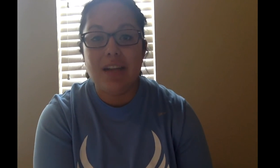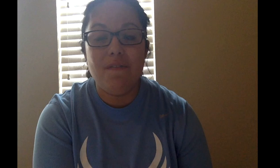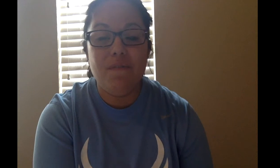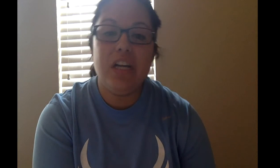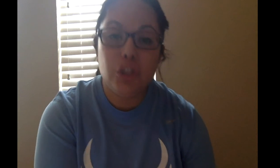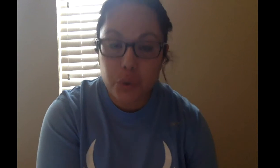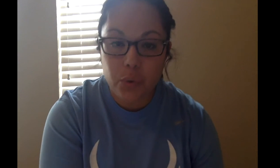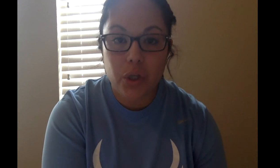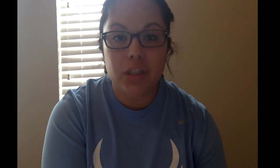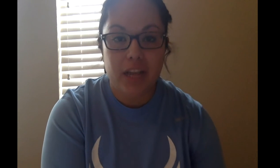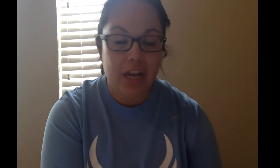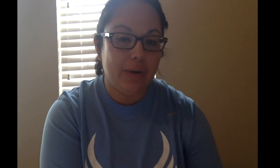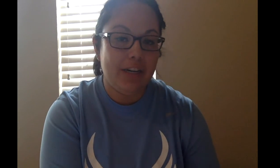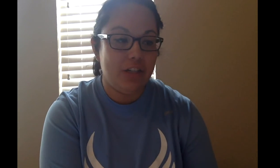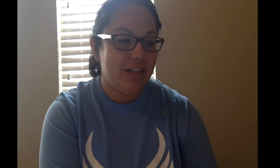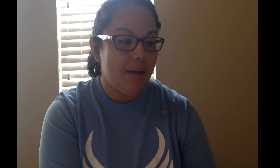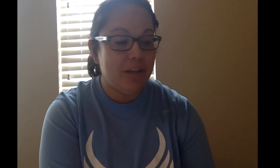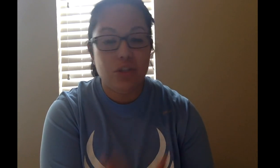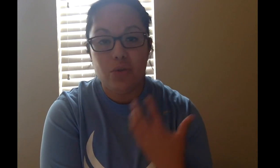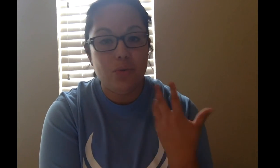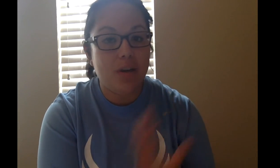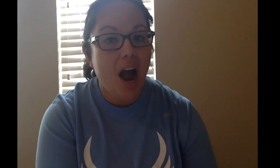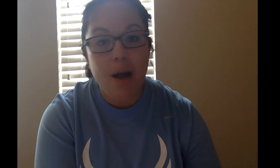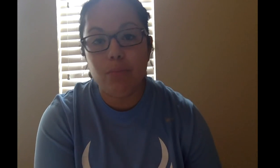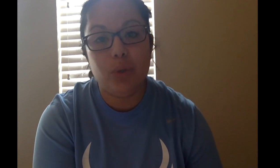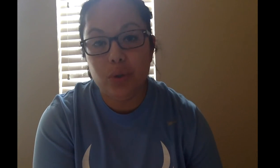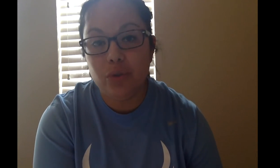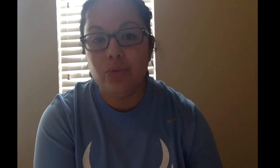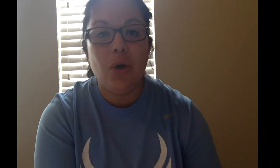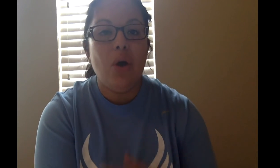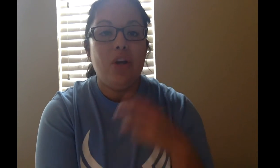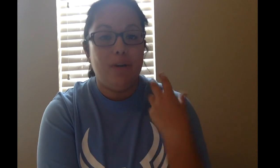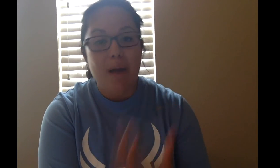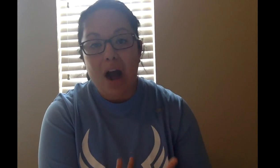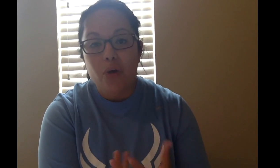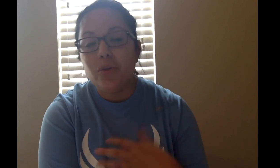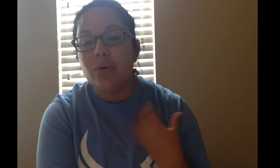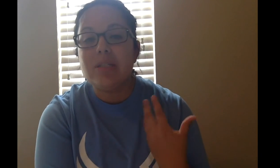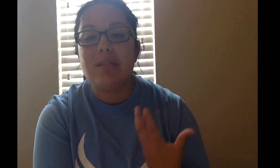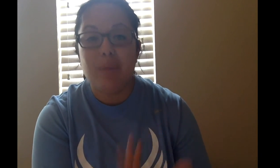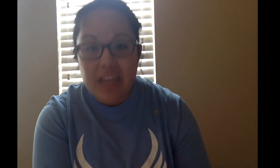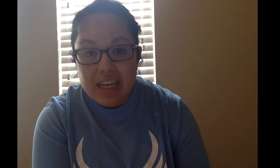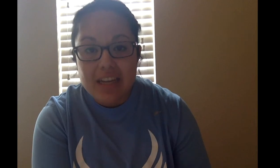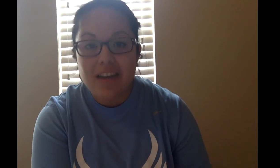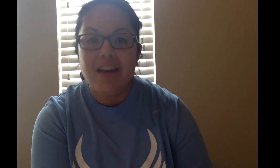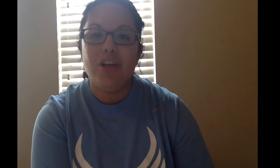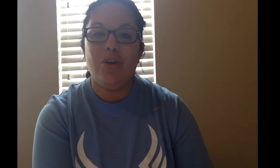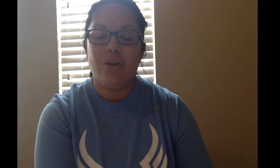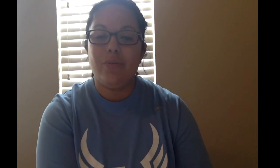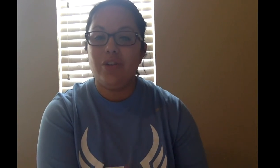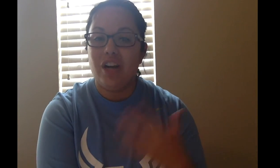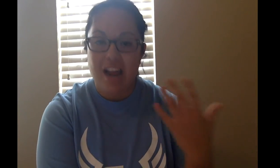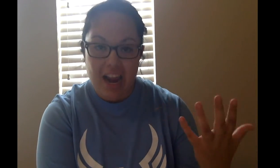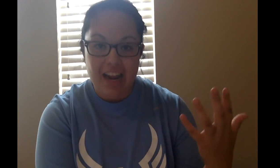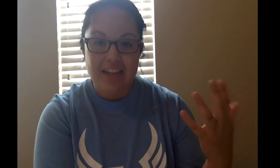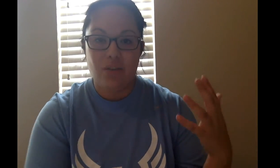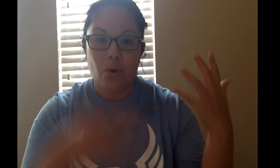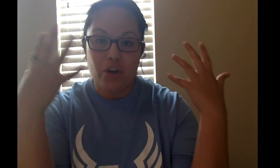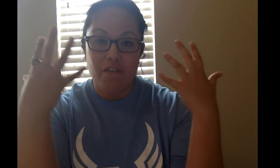a visual language. So that means you do not move your mouth or speak. You use your hands or your